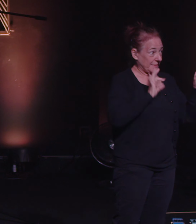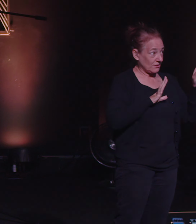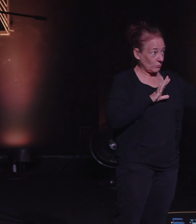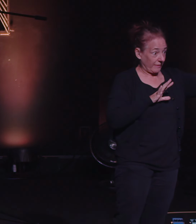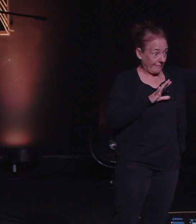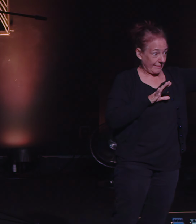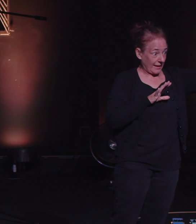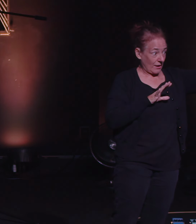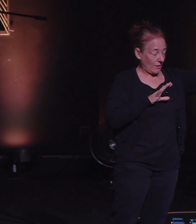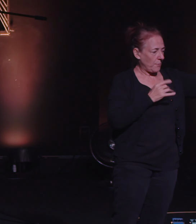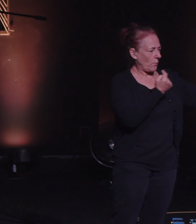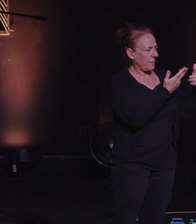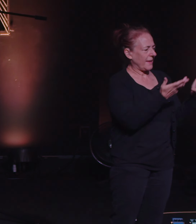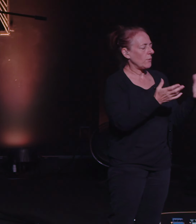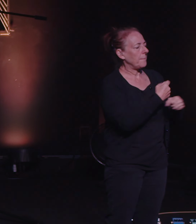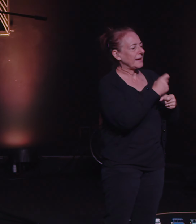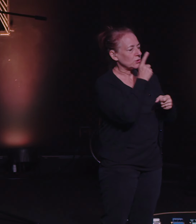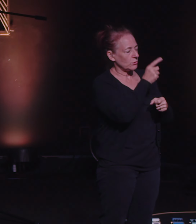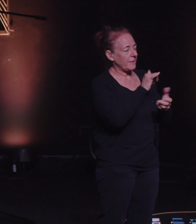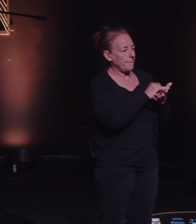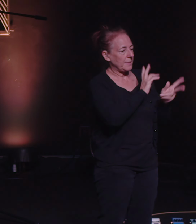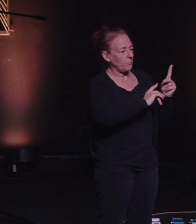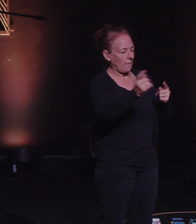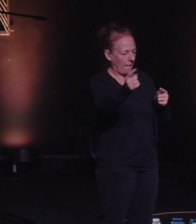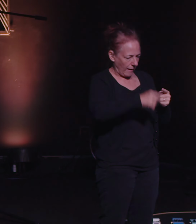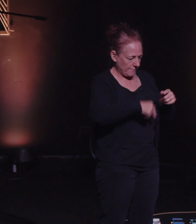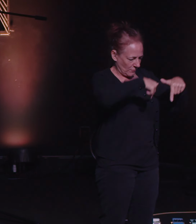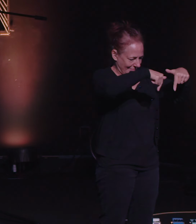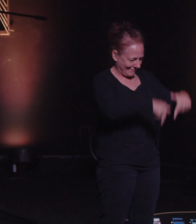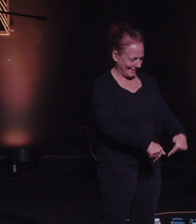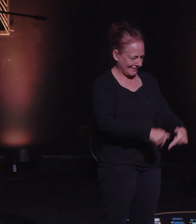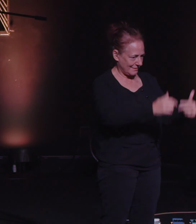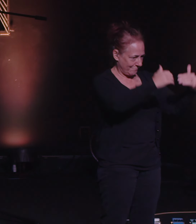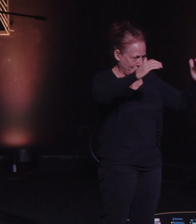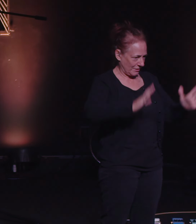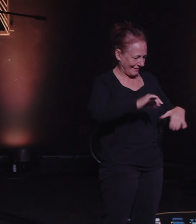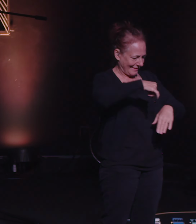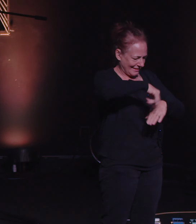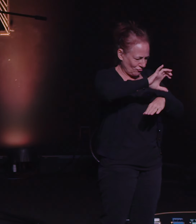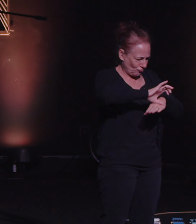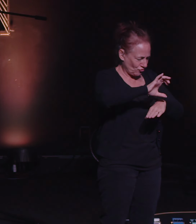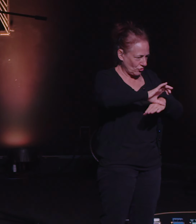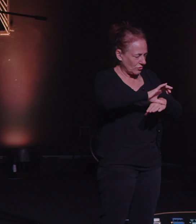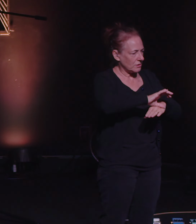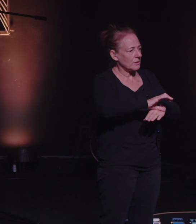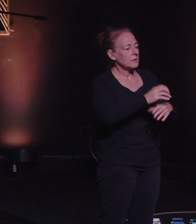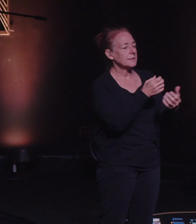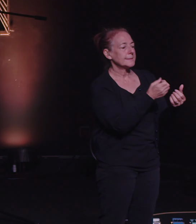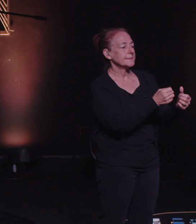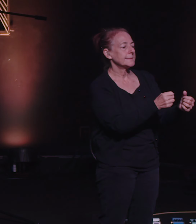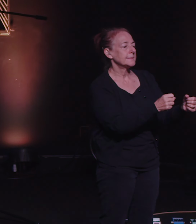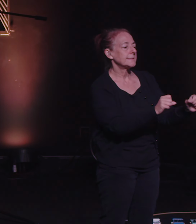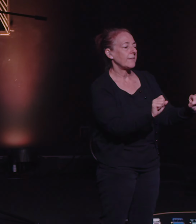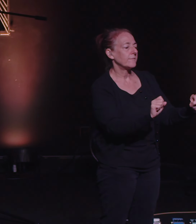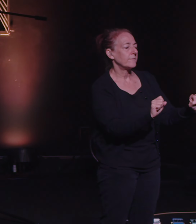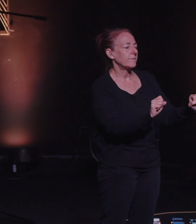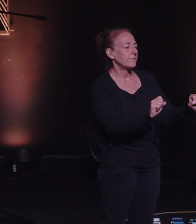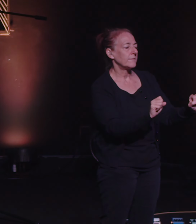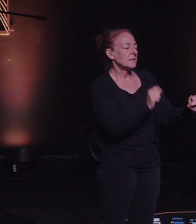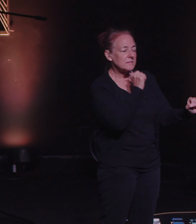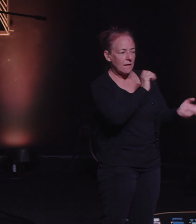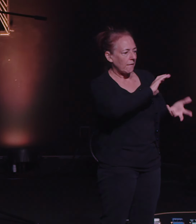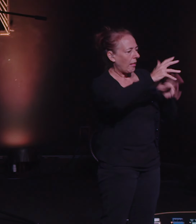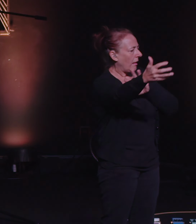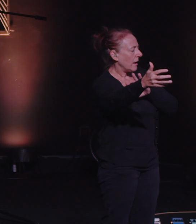one of the things that we want to do is we want to make sure that when people come into our church, into our kids area, that it is safe and it is